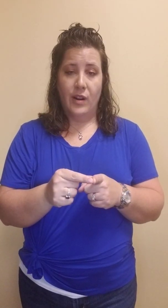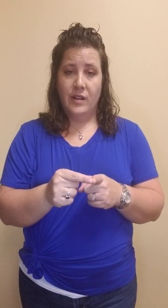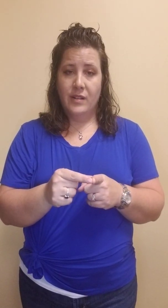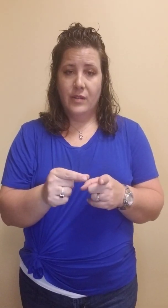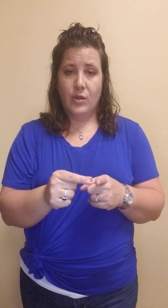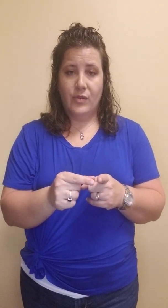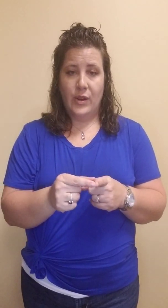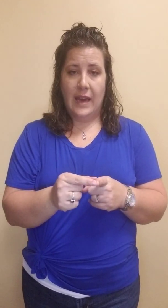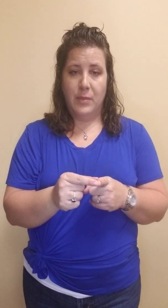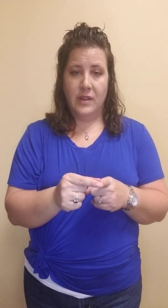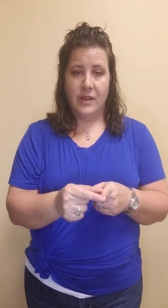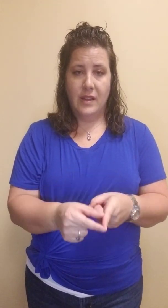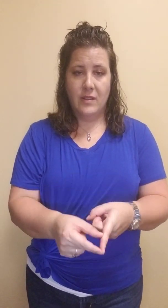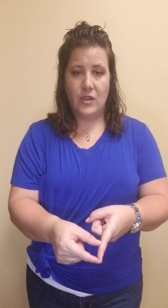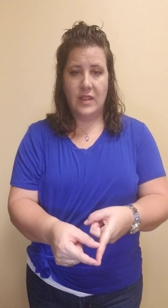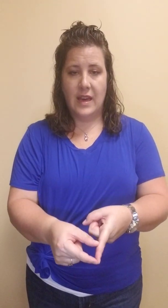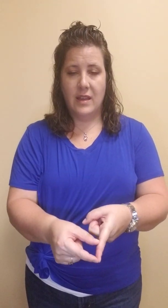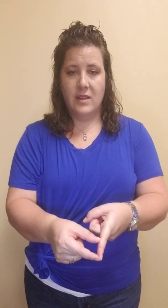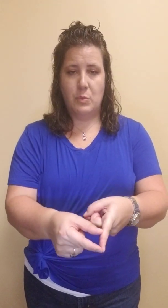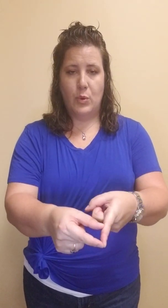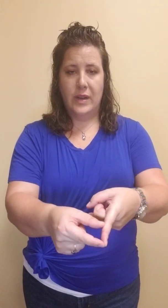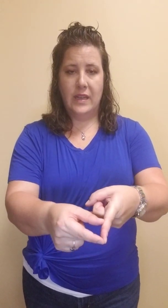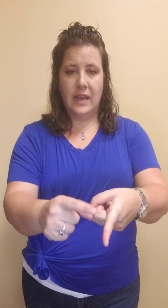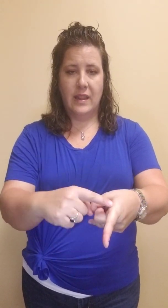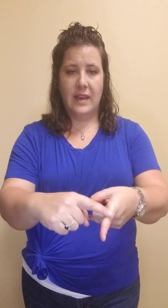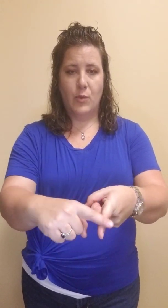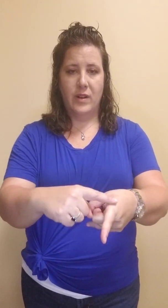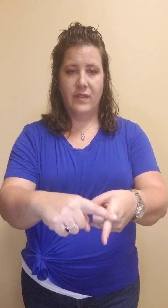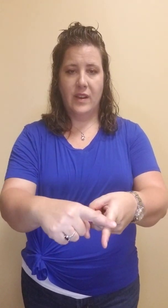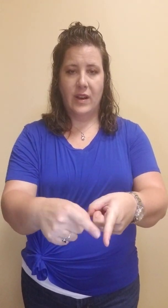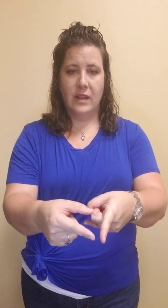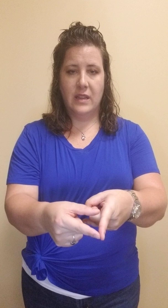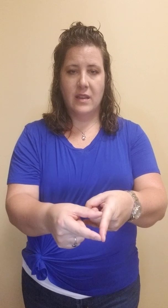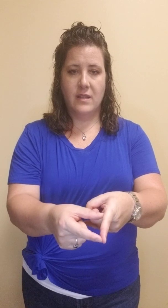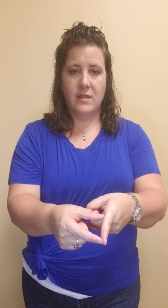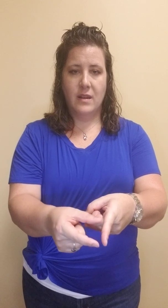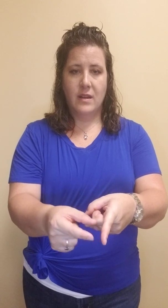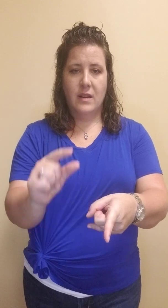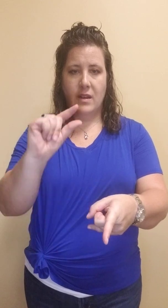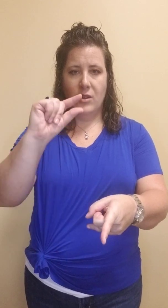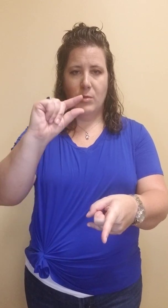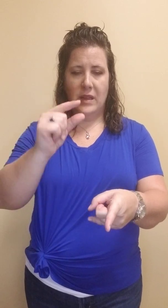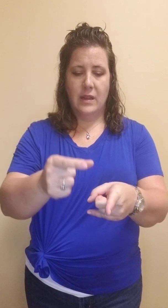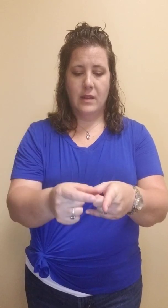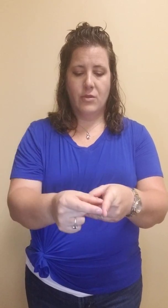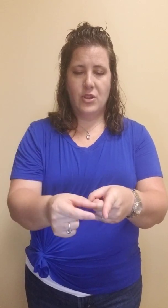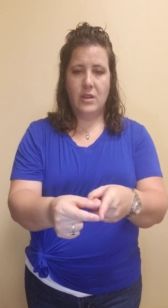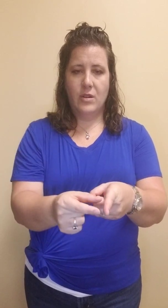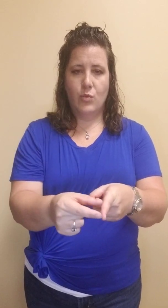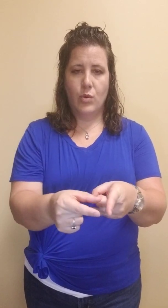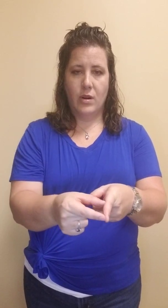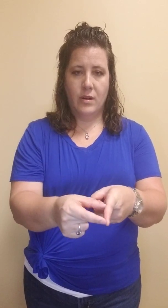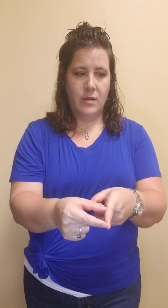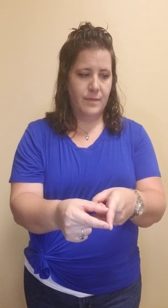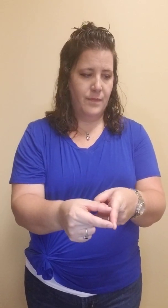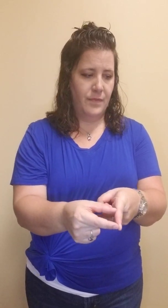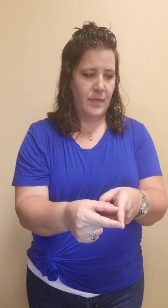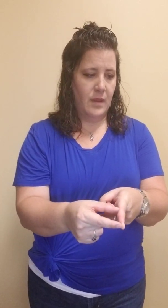word or vocabulary. So that is pointing at that one finger out like this, and you're making that letter G, word